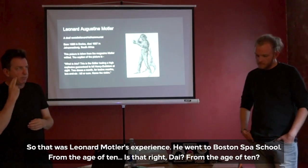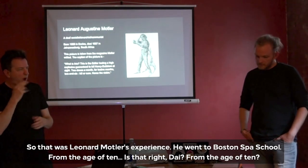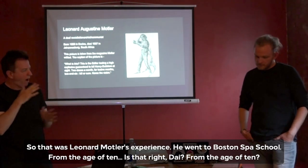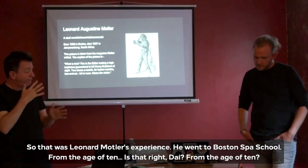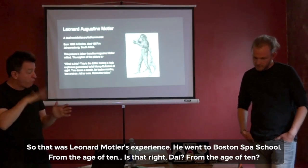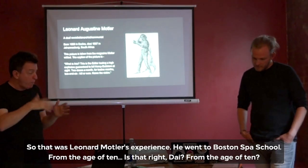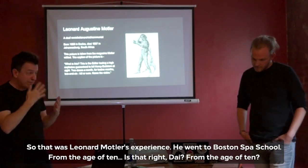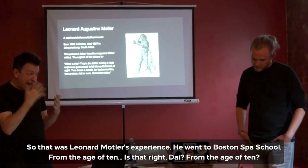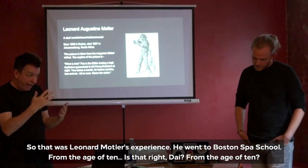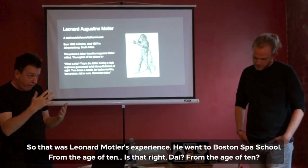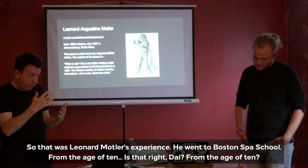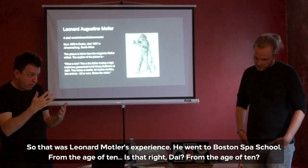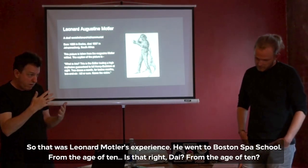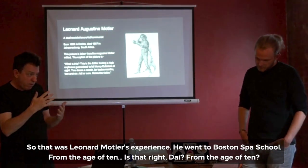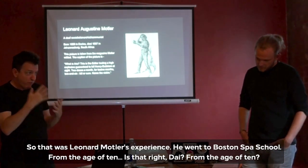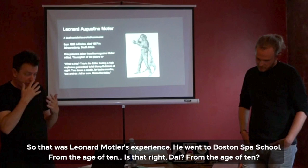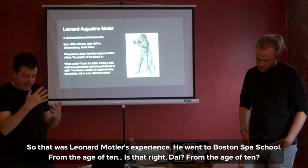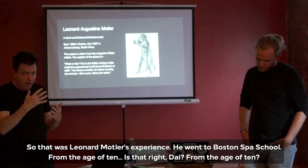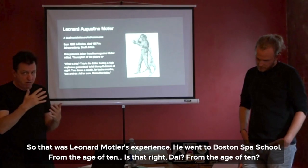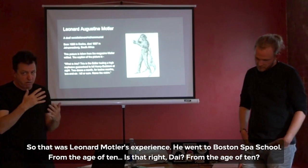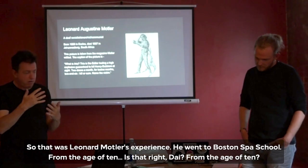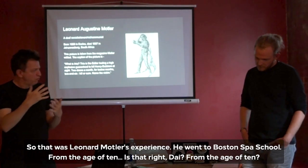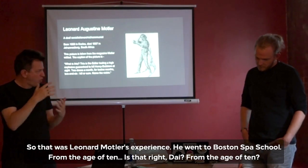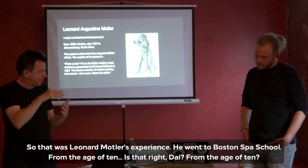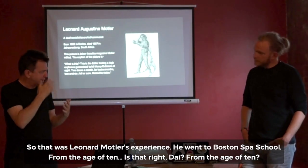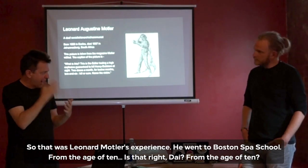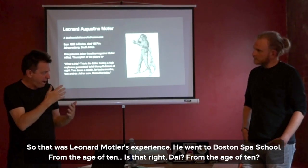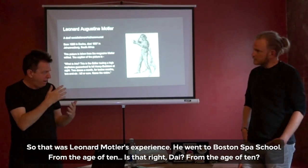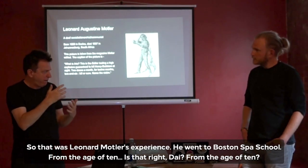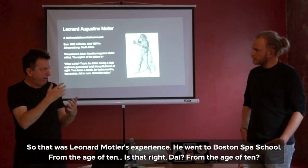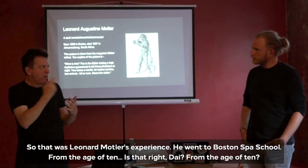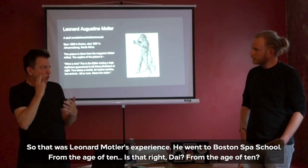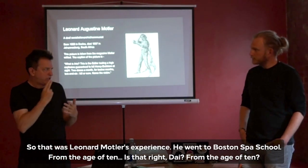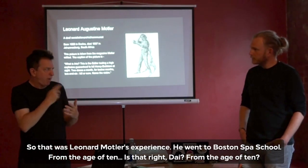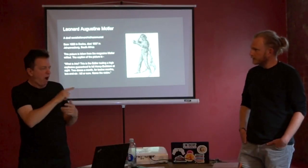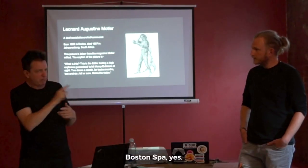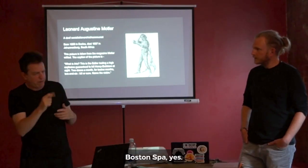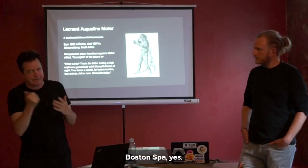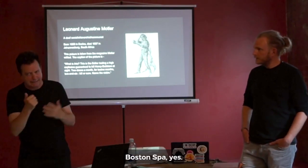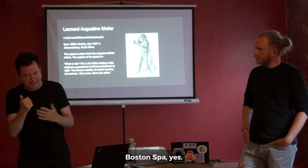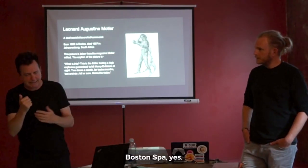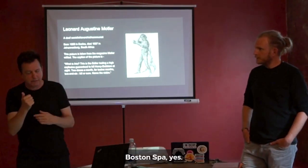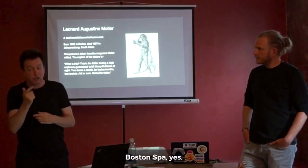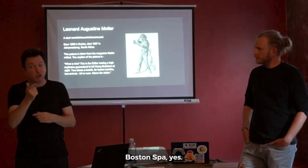School from the age of 10. Is that right, Di? From the age of 10. Boston Spa, yeah.